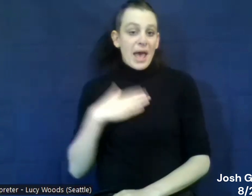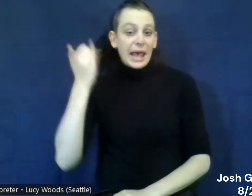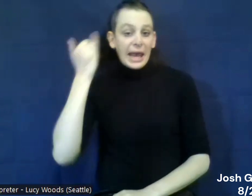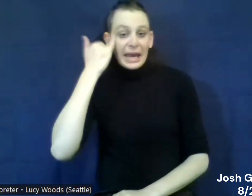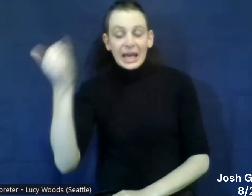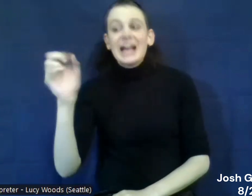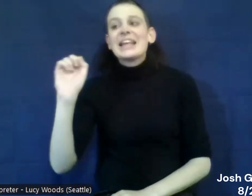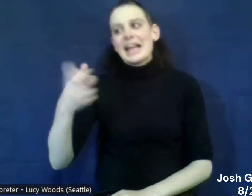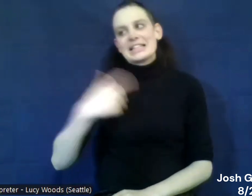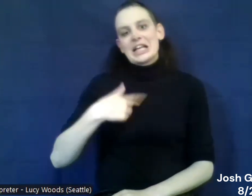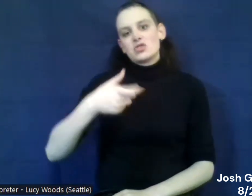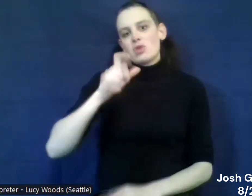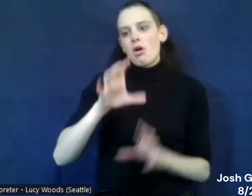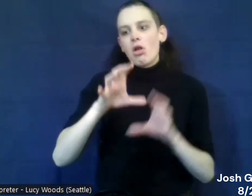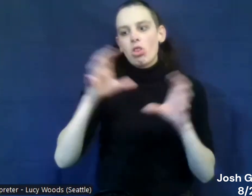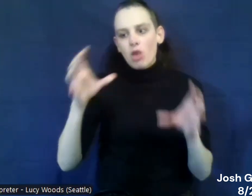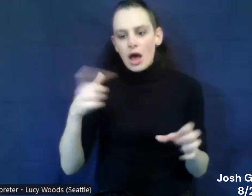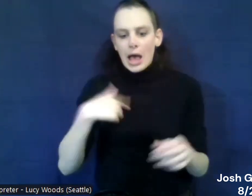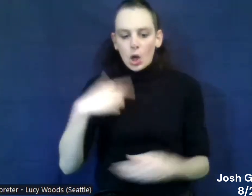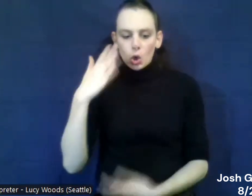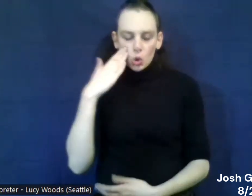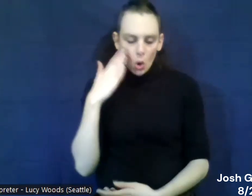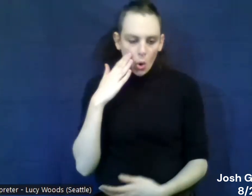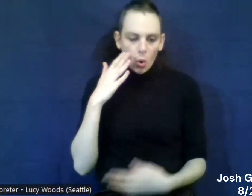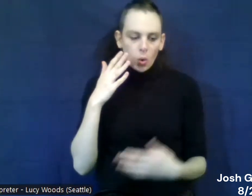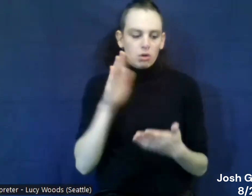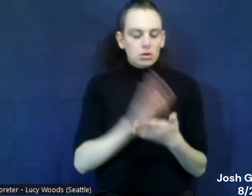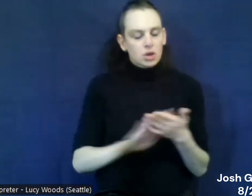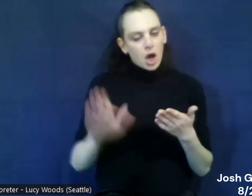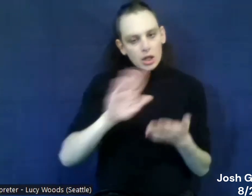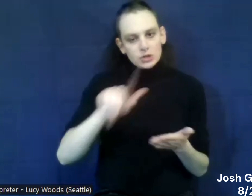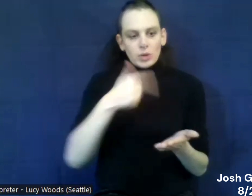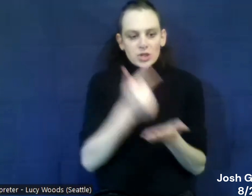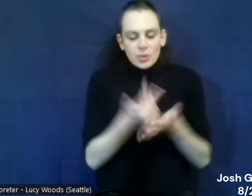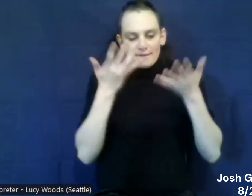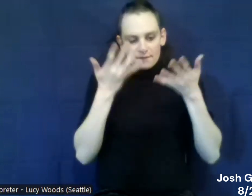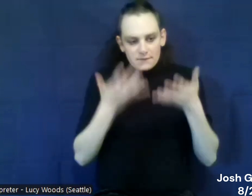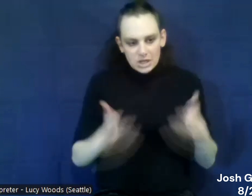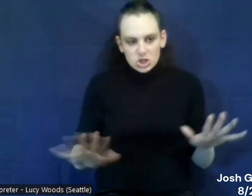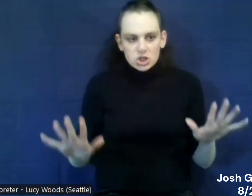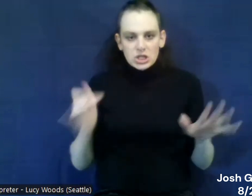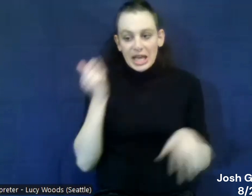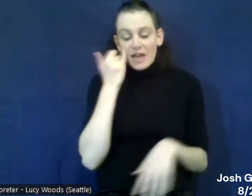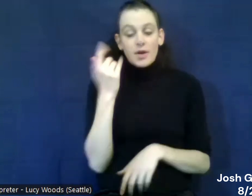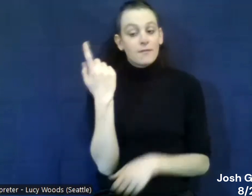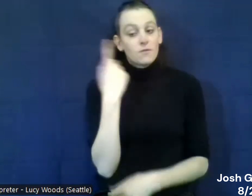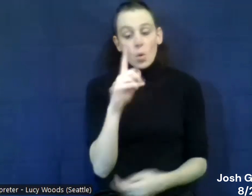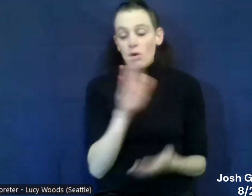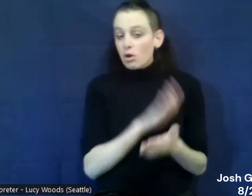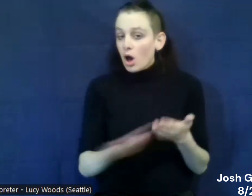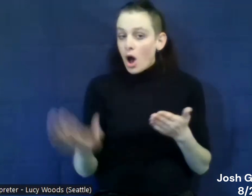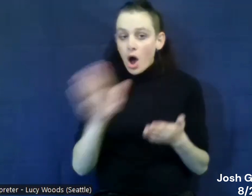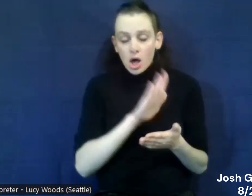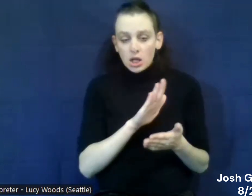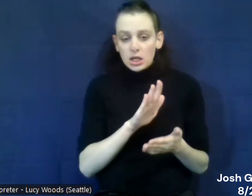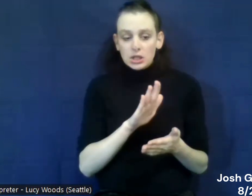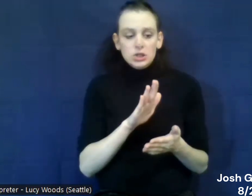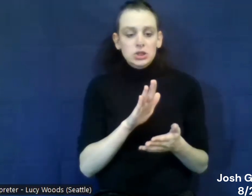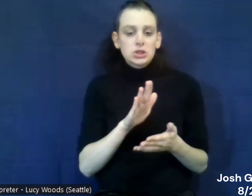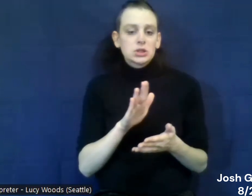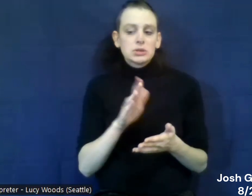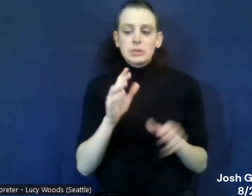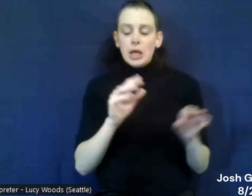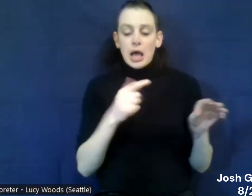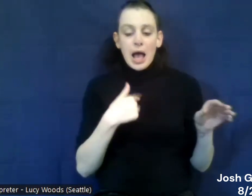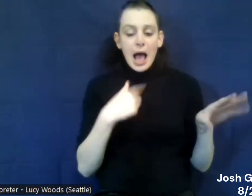hey, we're graduating college now. If this really is something that's just for college, then when I move to this new state and I